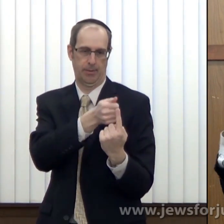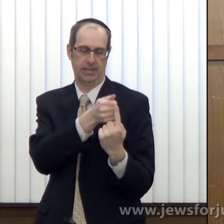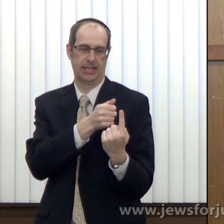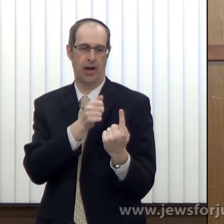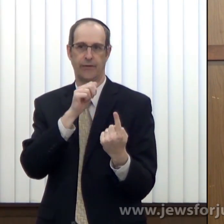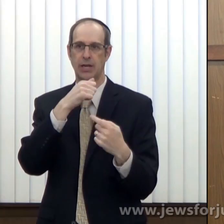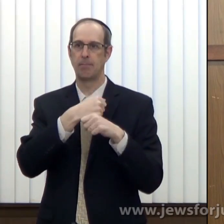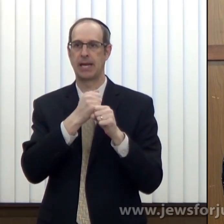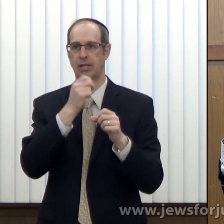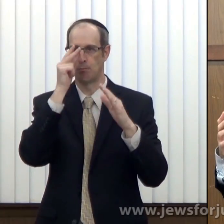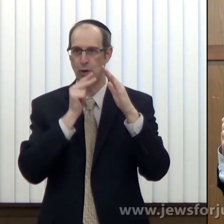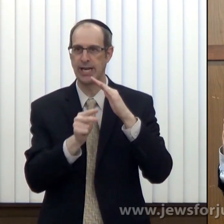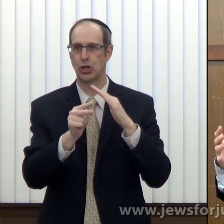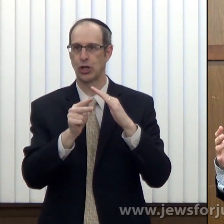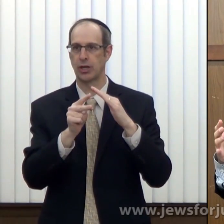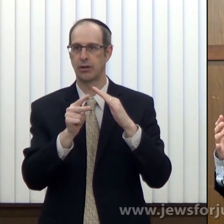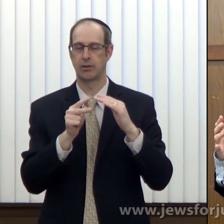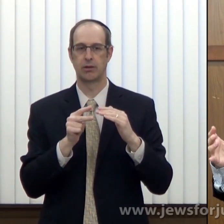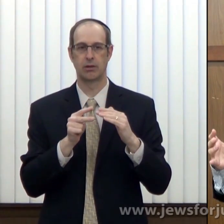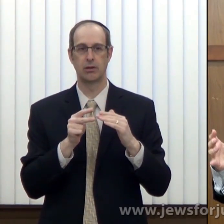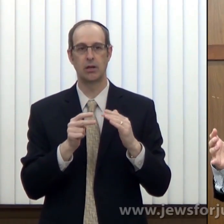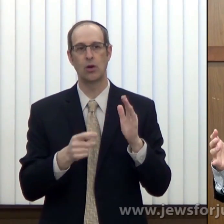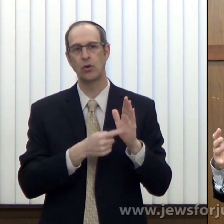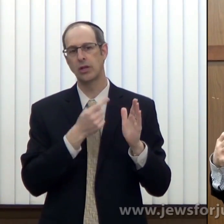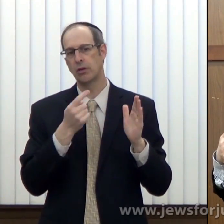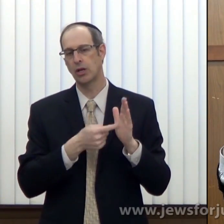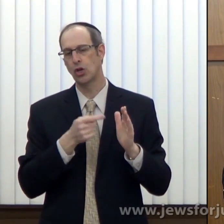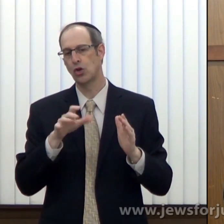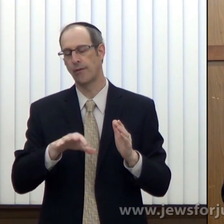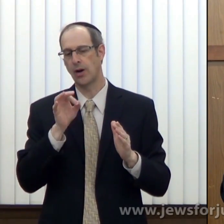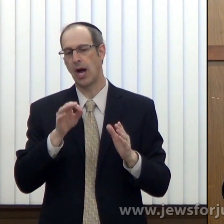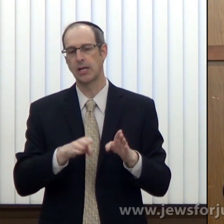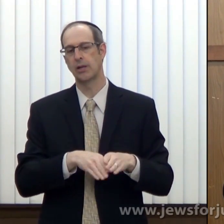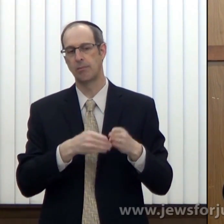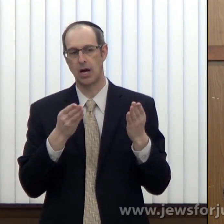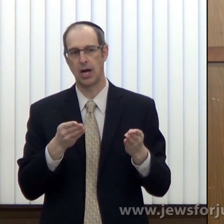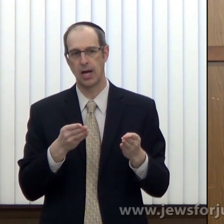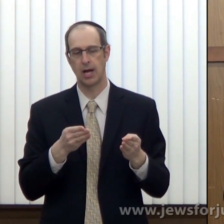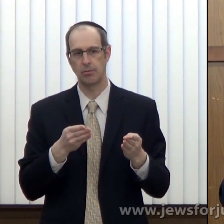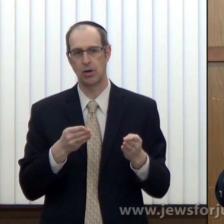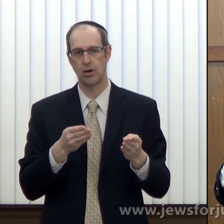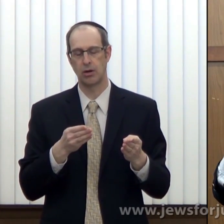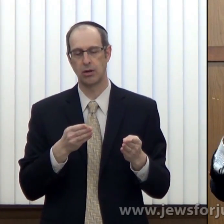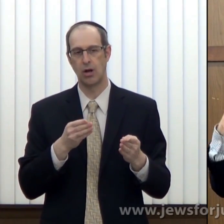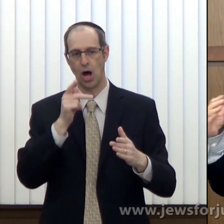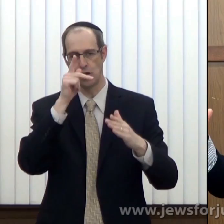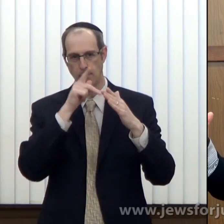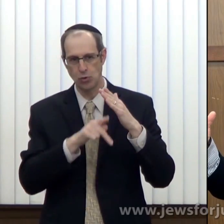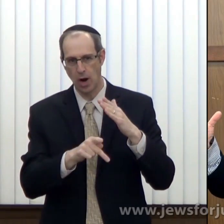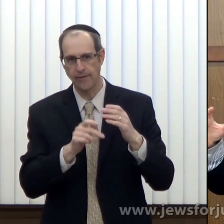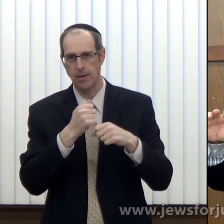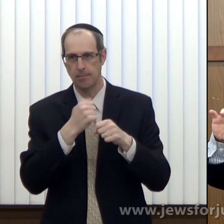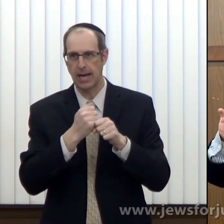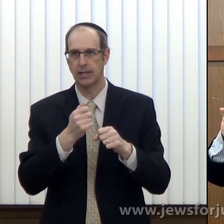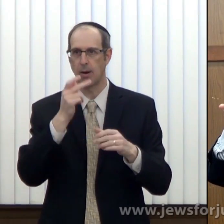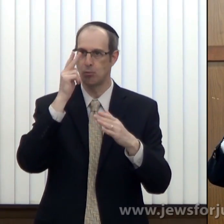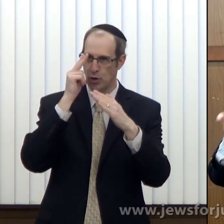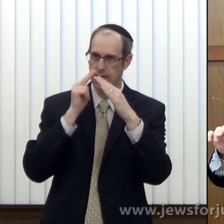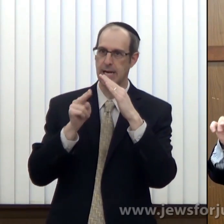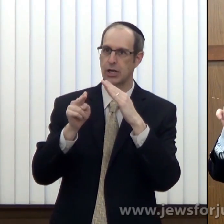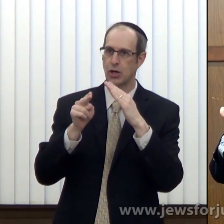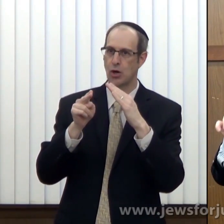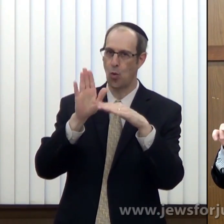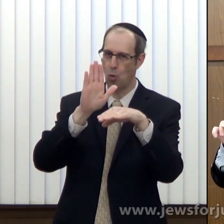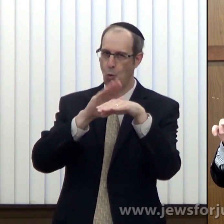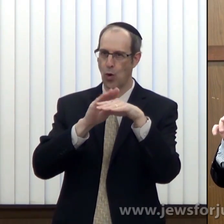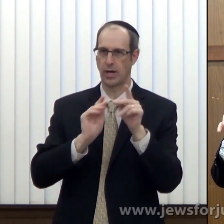And occasionally, you will find in the Bible times when the prophet makes a prediction